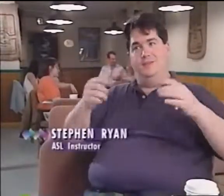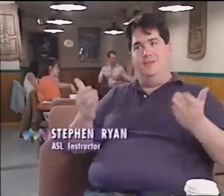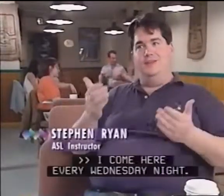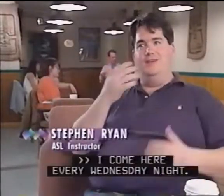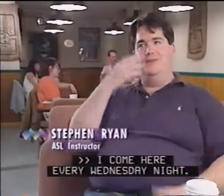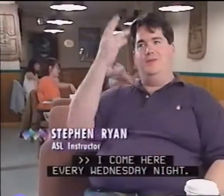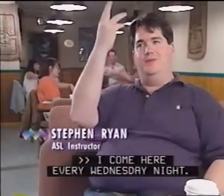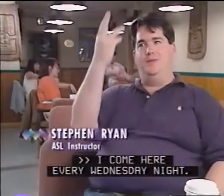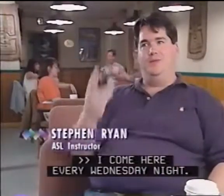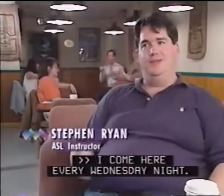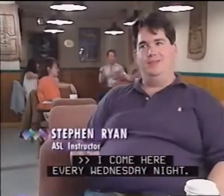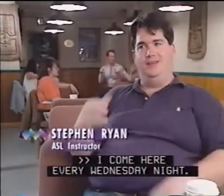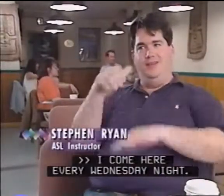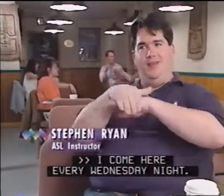I come here every Wednesday night.